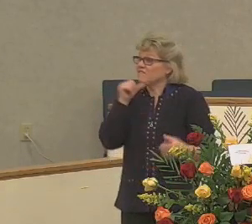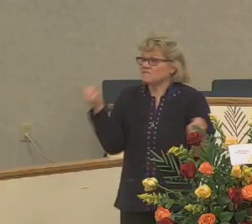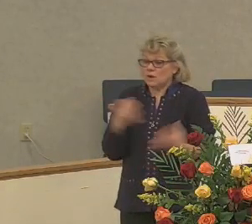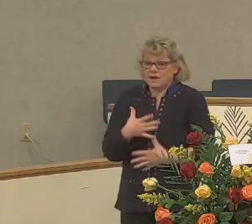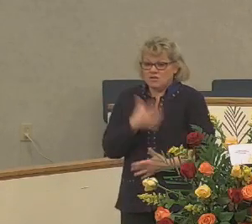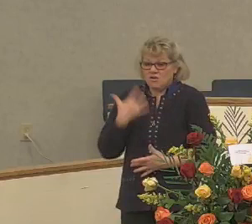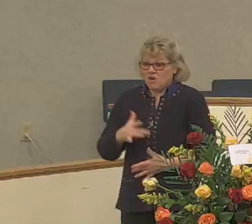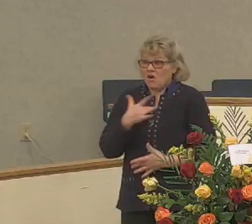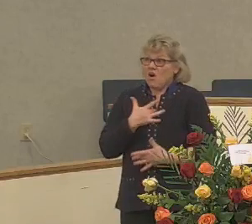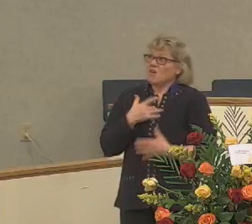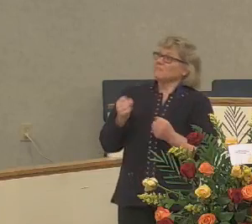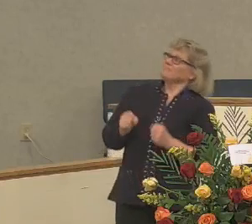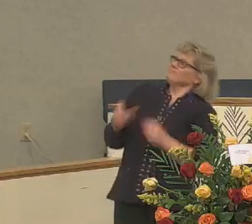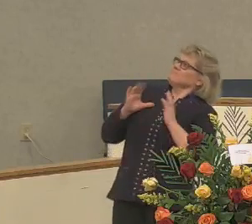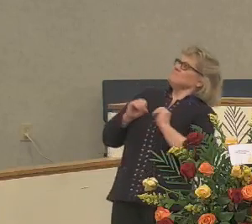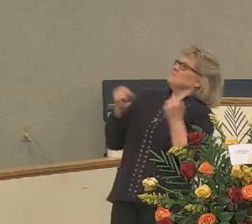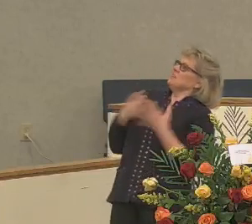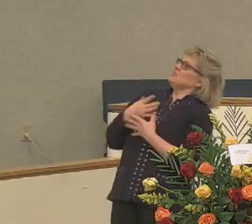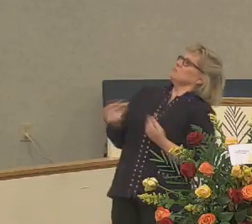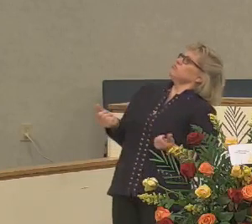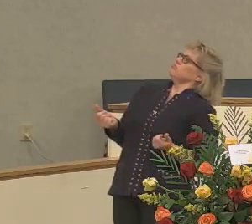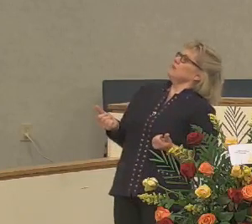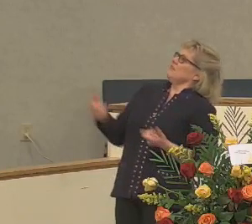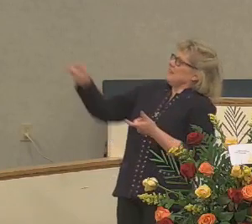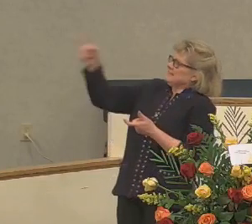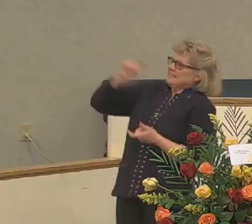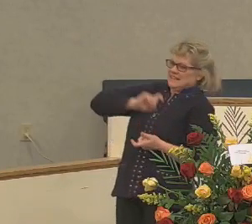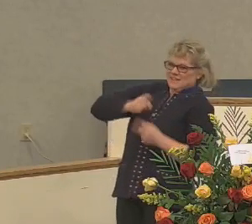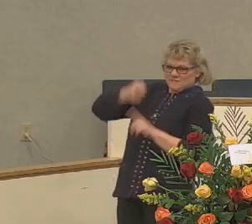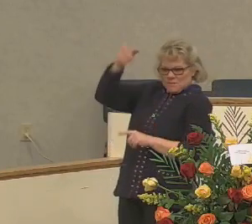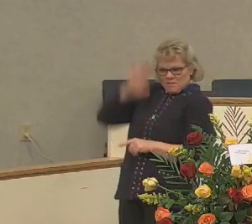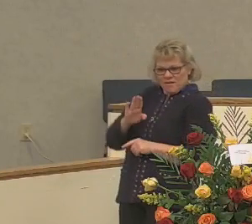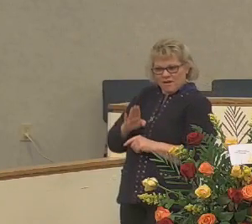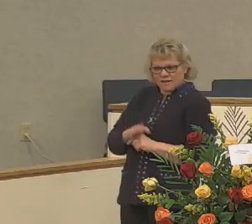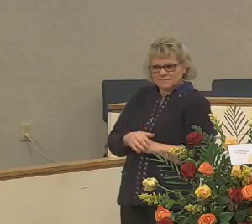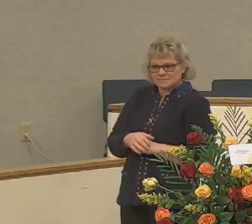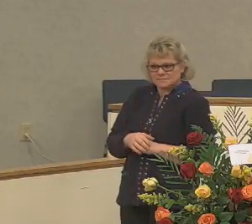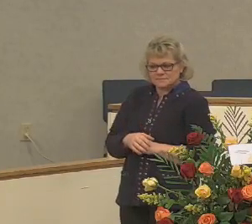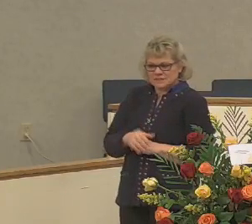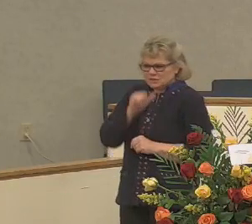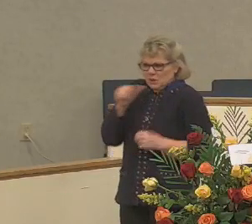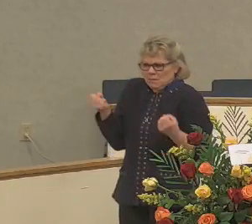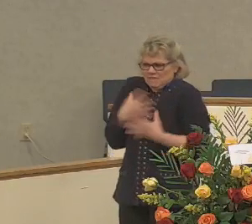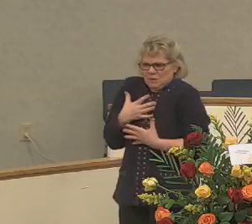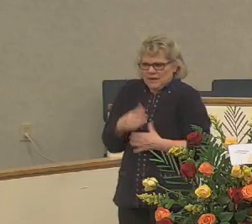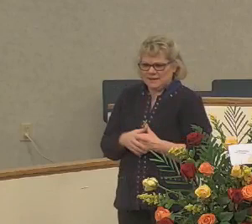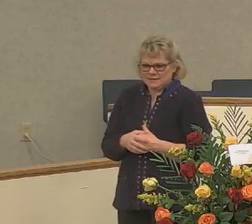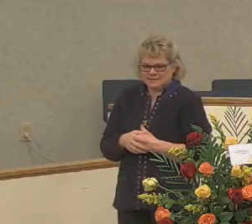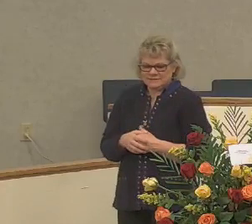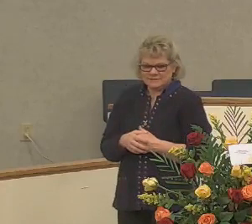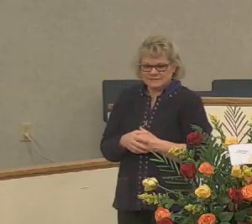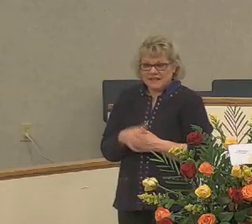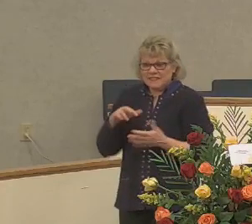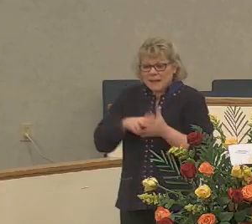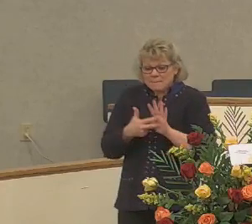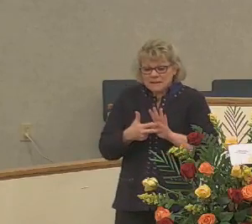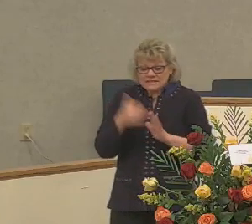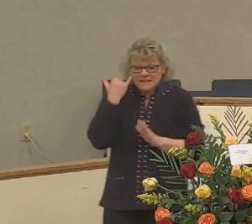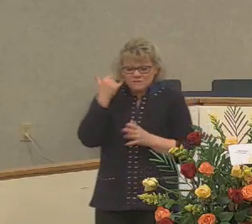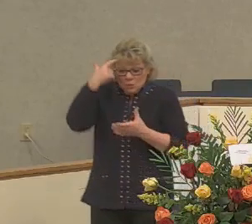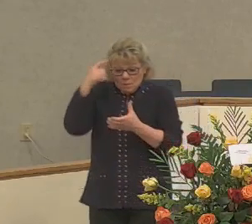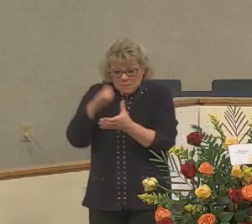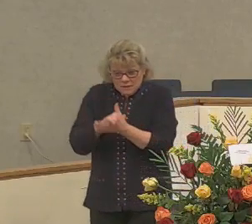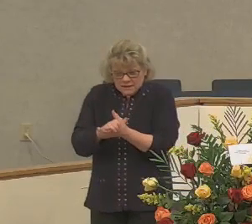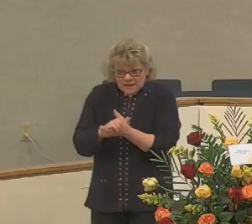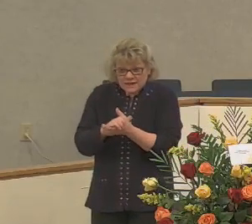heart that is fearless is a gift from God. And it means that a child of God is a